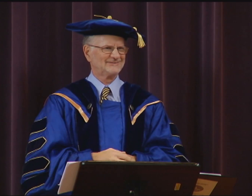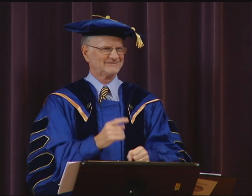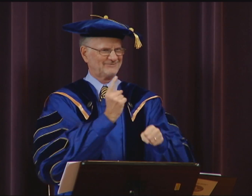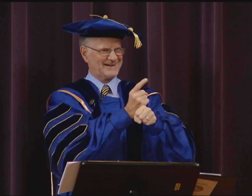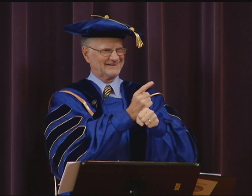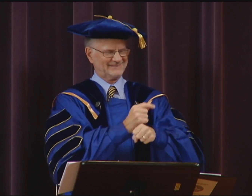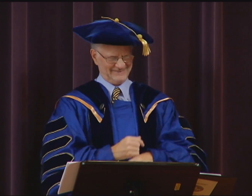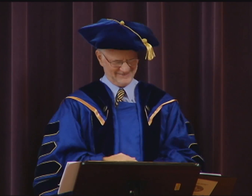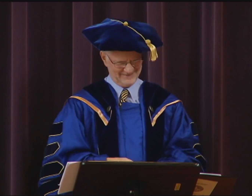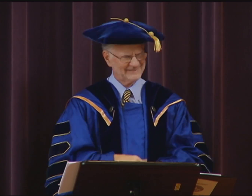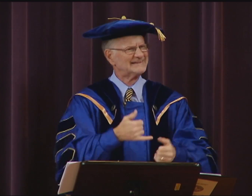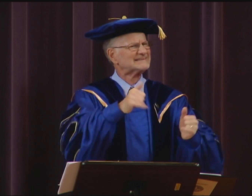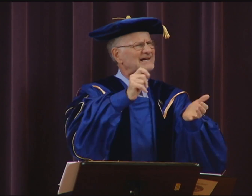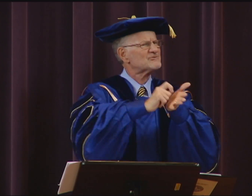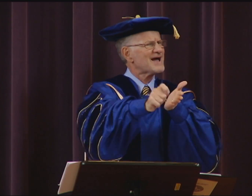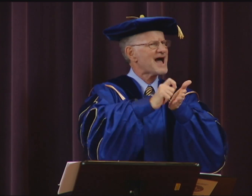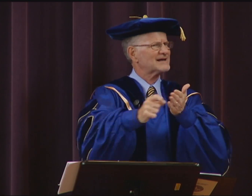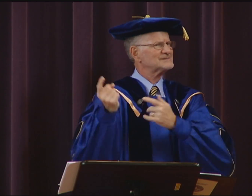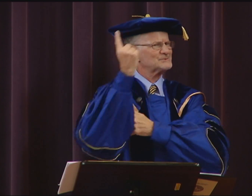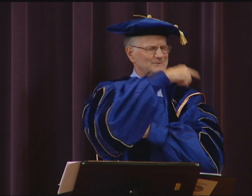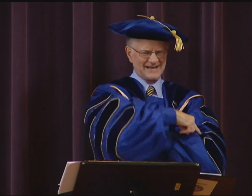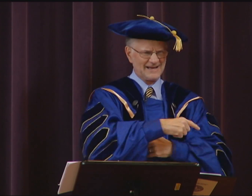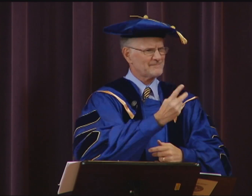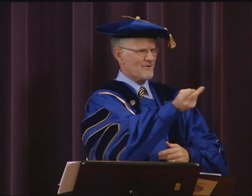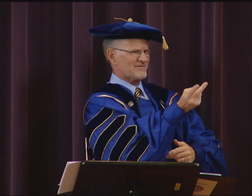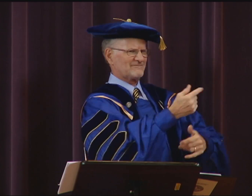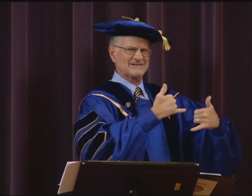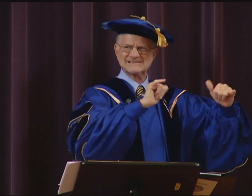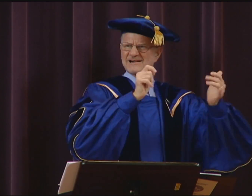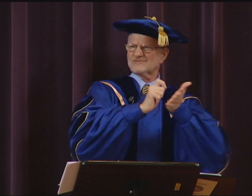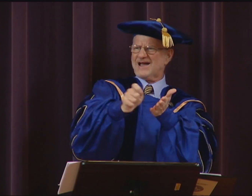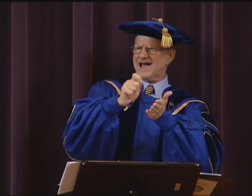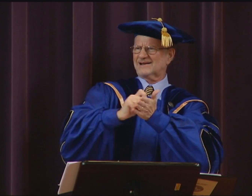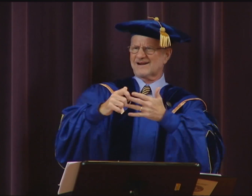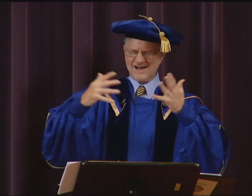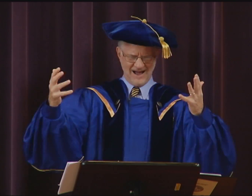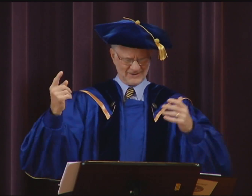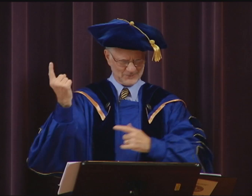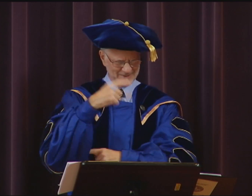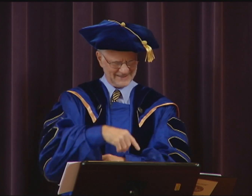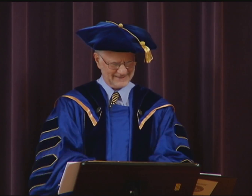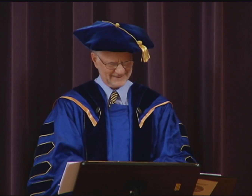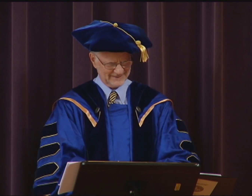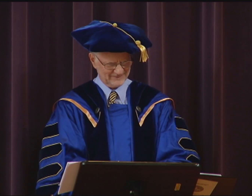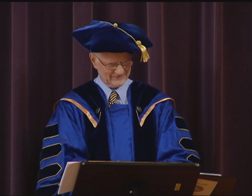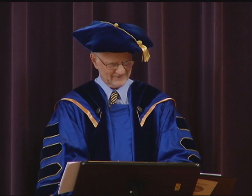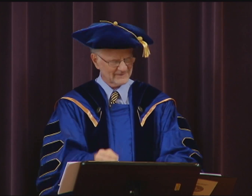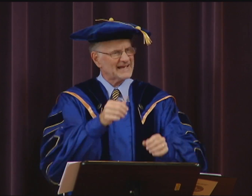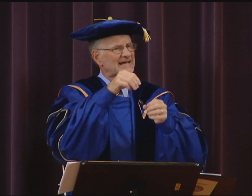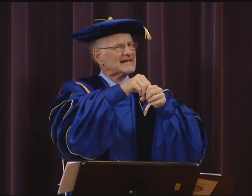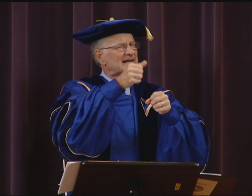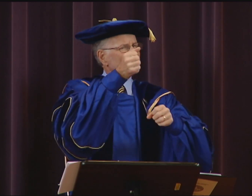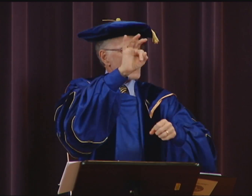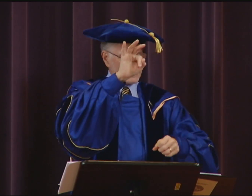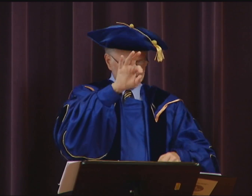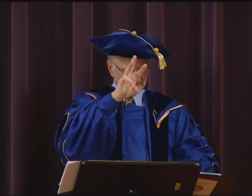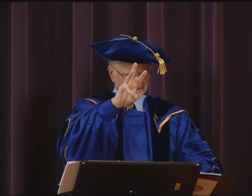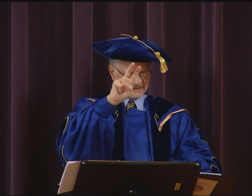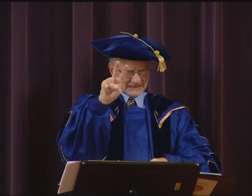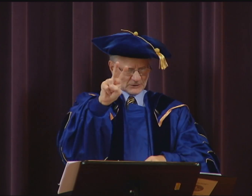Frank Turk was the sports editor, and he's still writing to this very day. Both of them are writing to this very day. Now